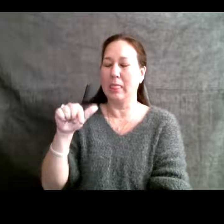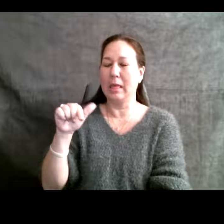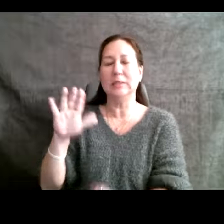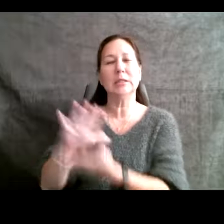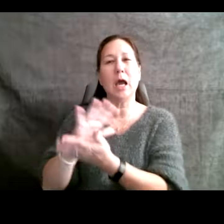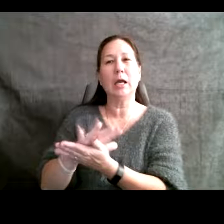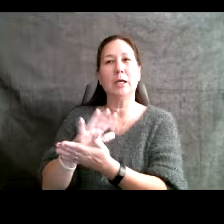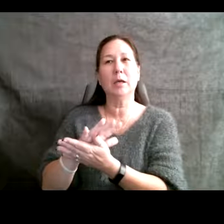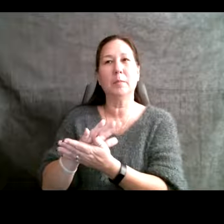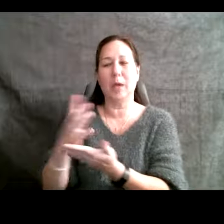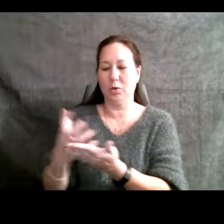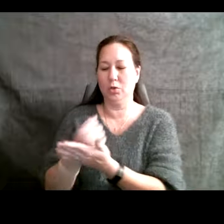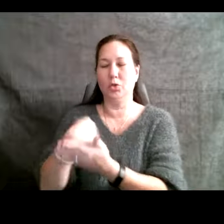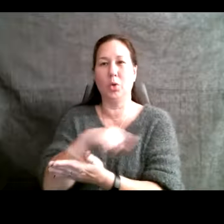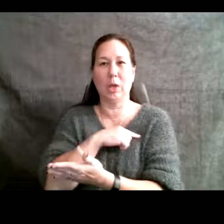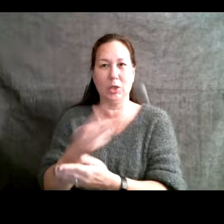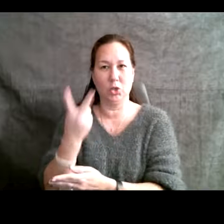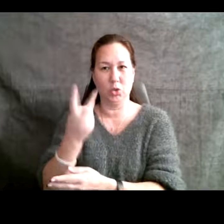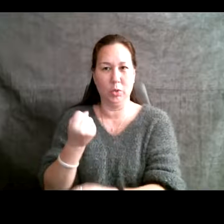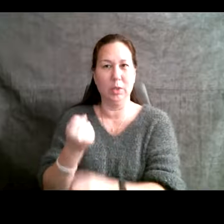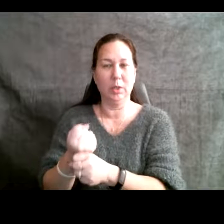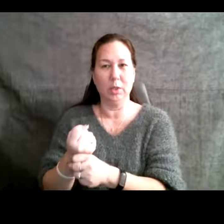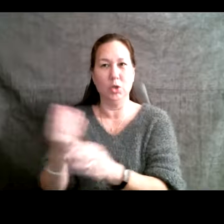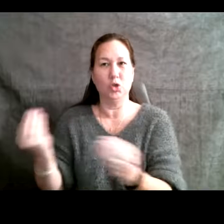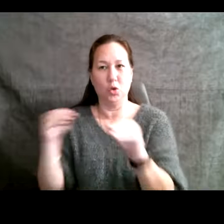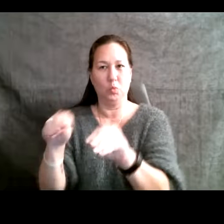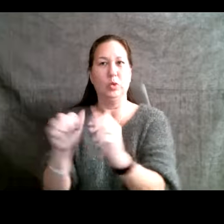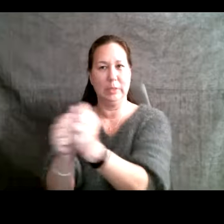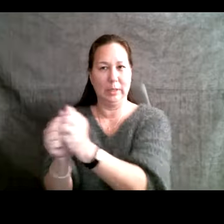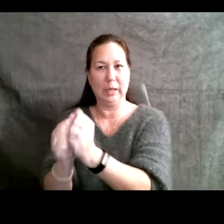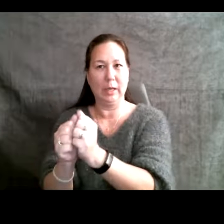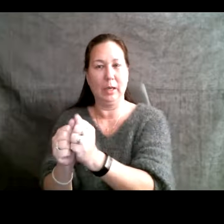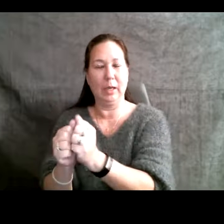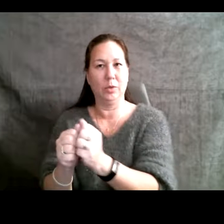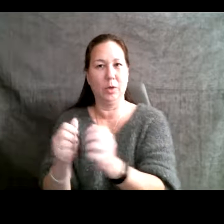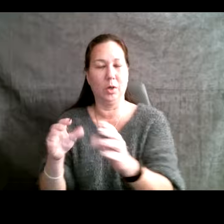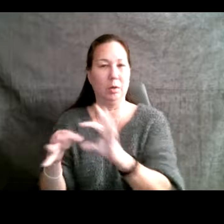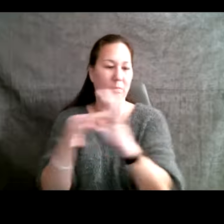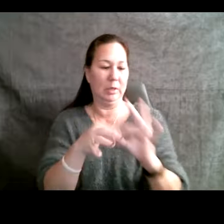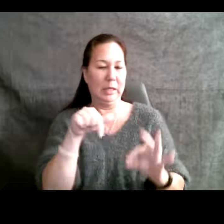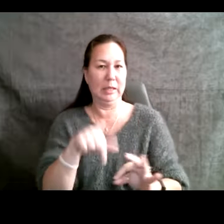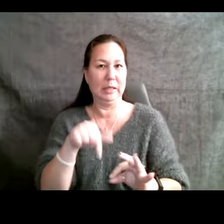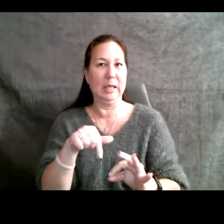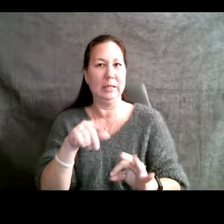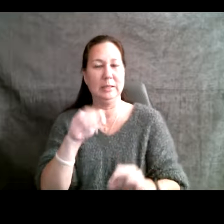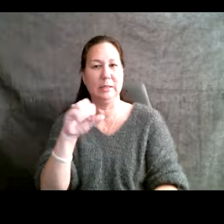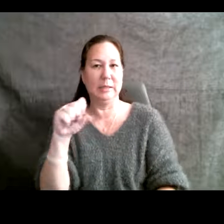put together through the task force. And because it is, it's a directive